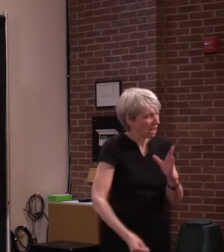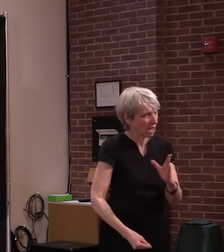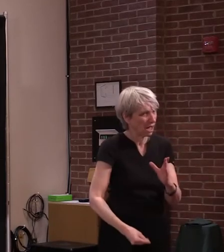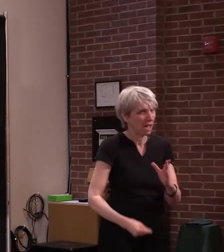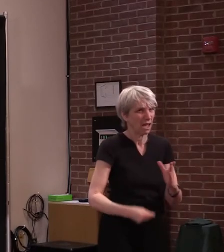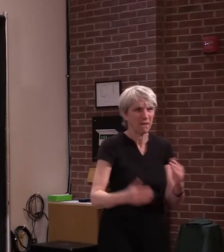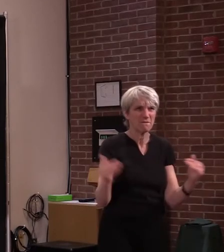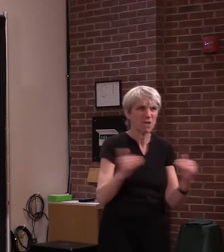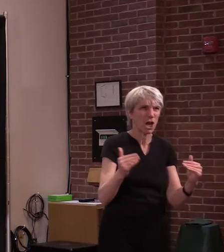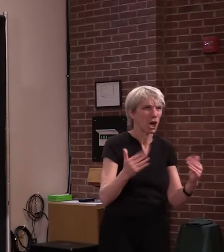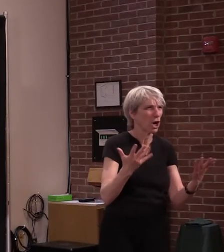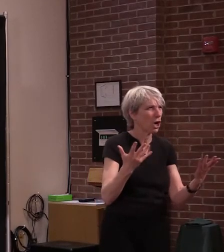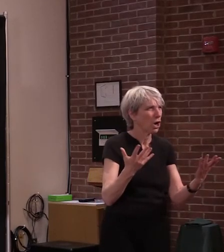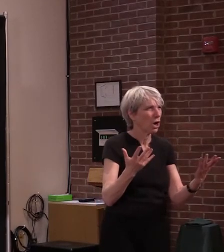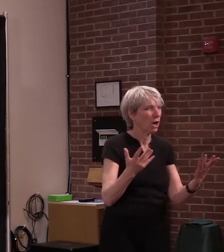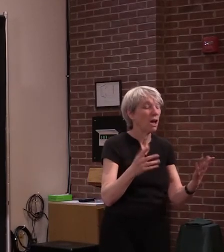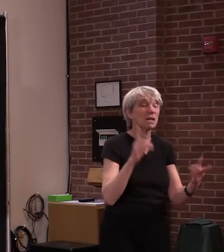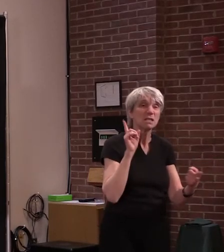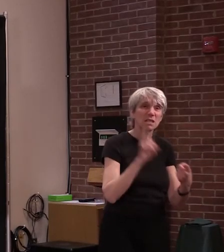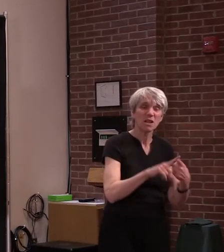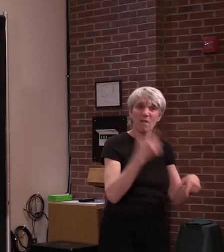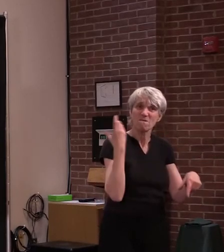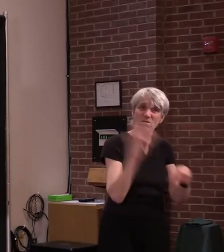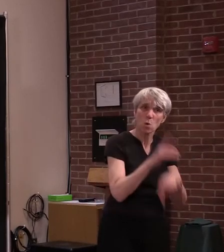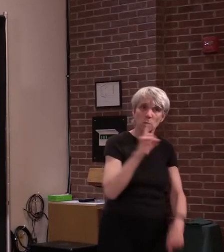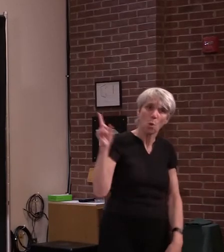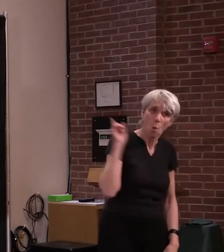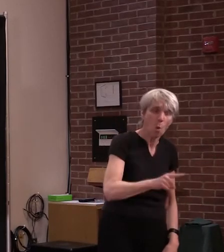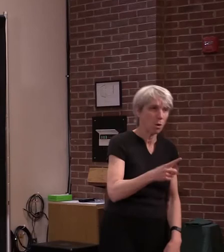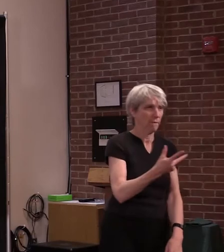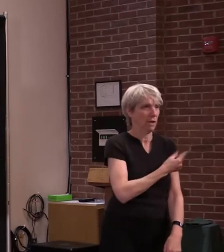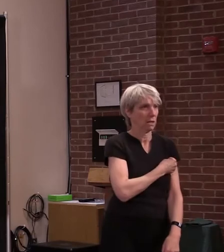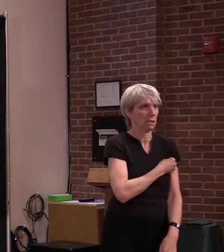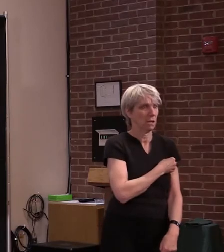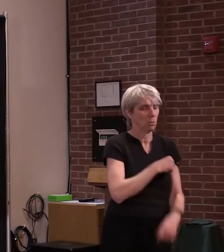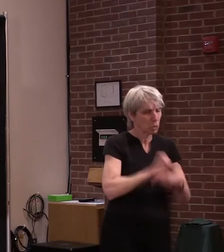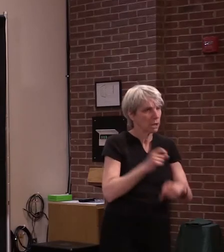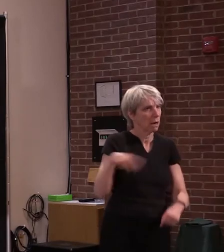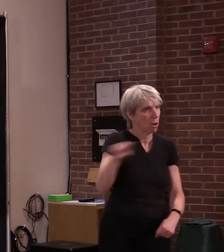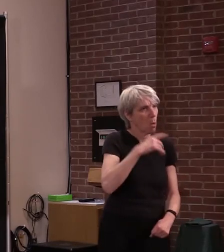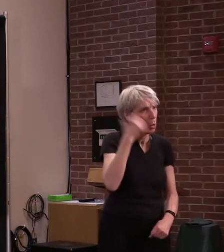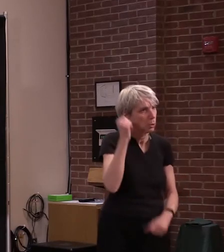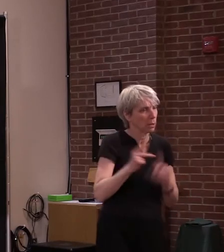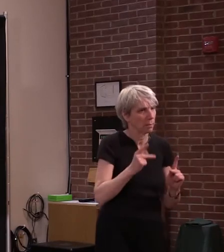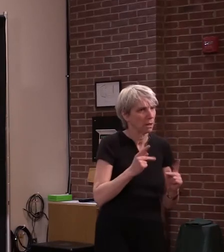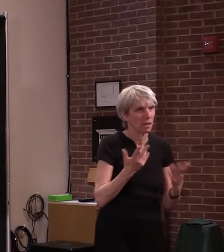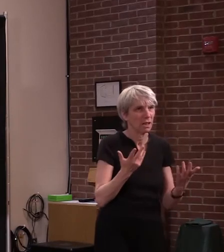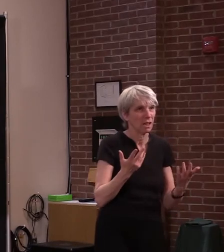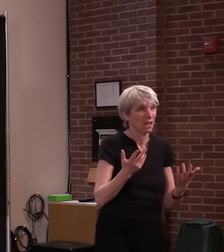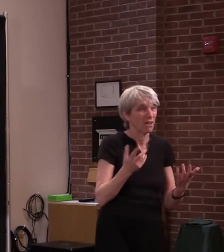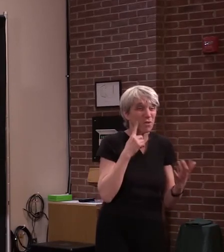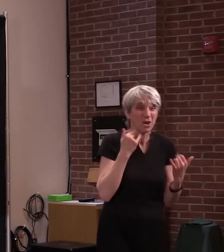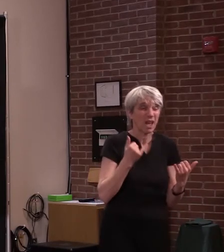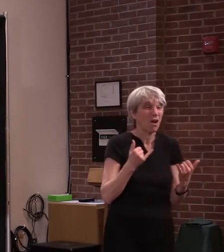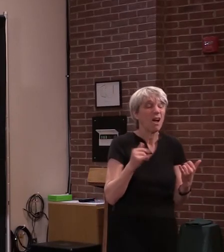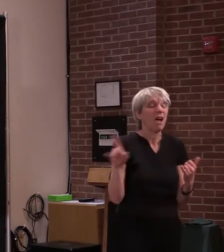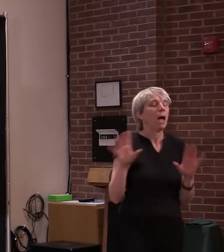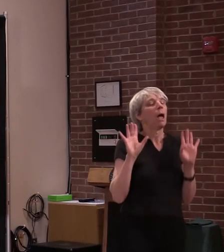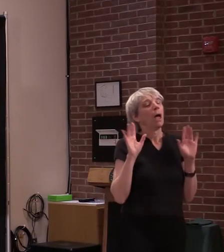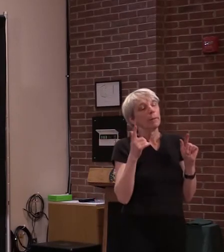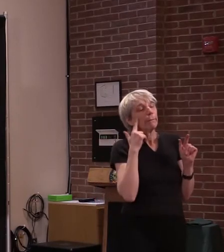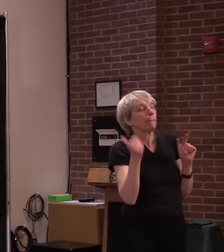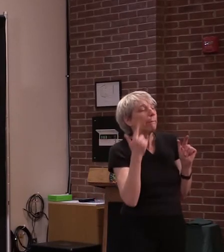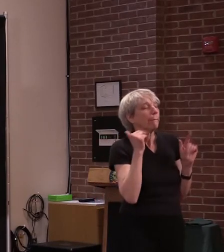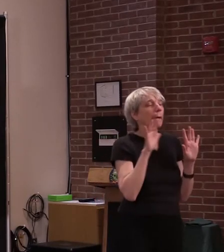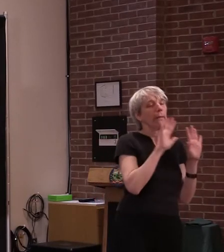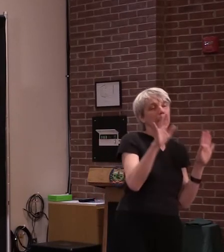the only thing that I can see that state government could do in order to protect all people, 40 or 50,000 Vermonters,